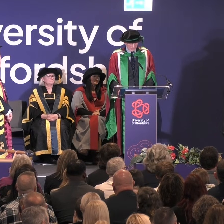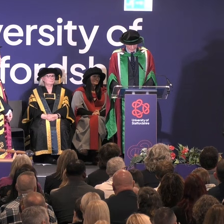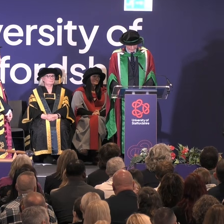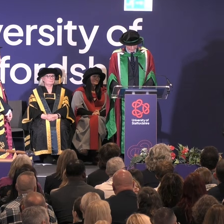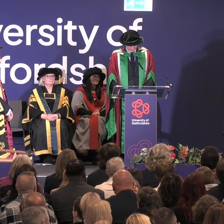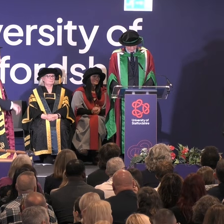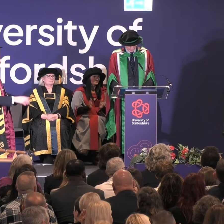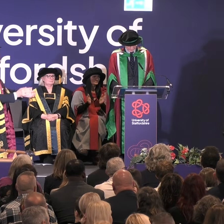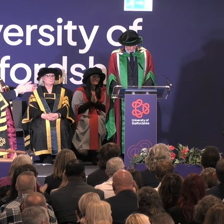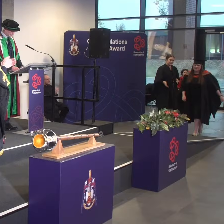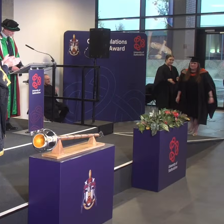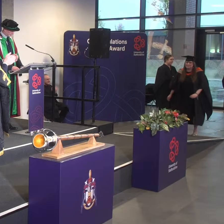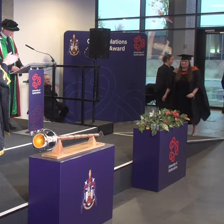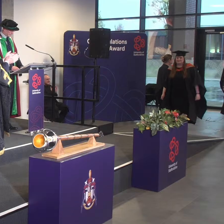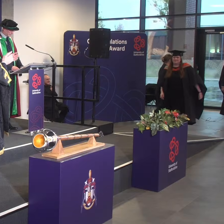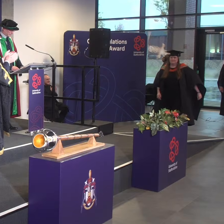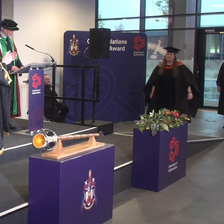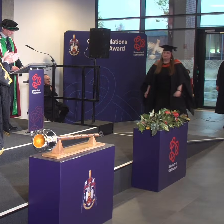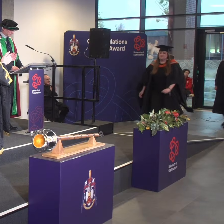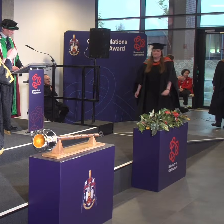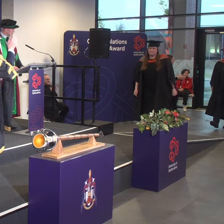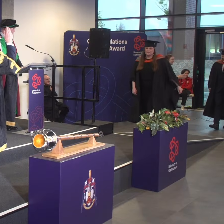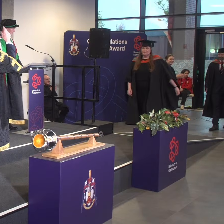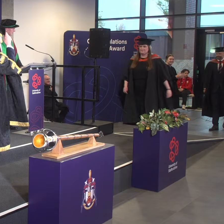Michelle Lee.